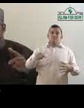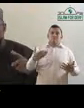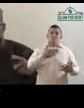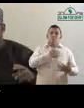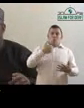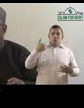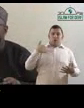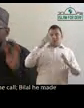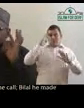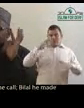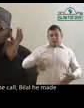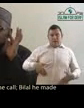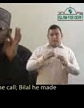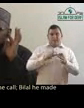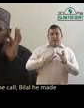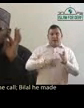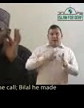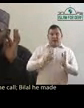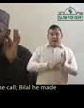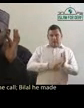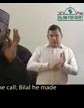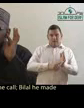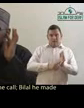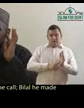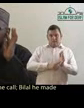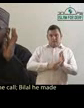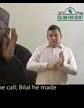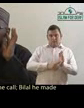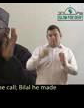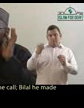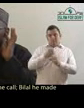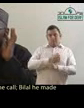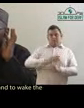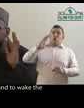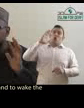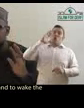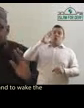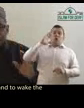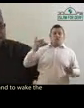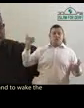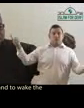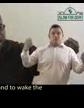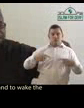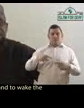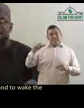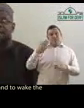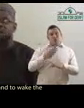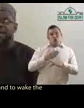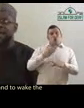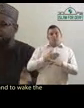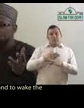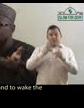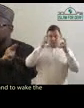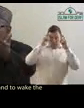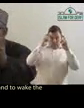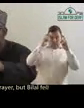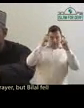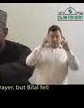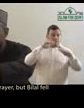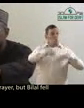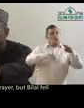prayer, Bilal, the one who used to make the call, Bilal, he made a call to prayer. It was his job to stay awake and to